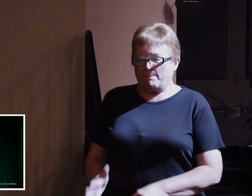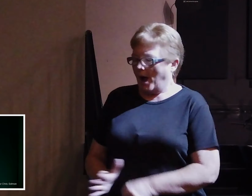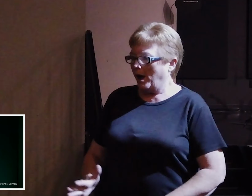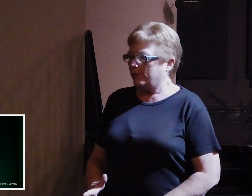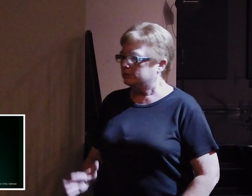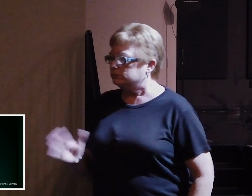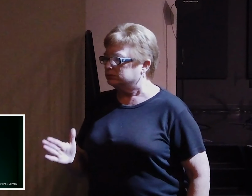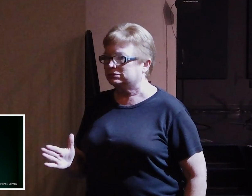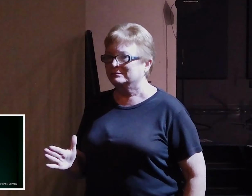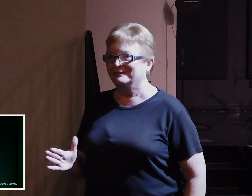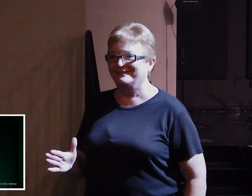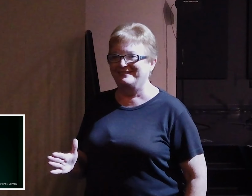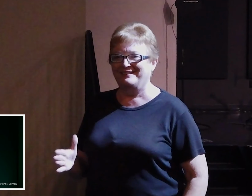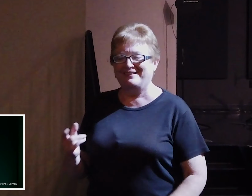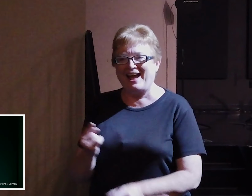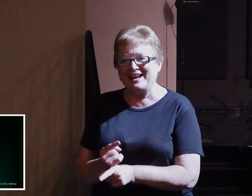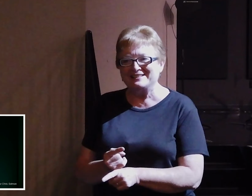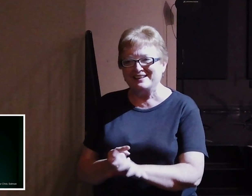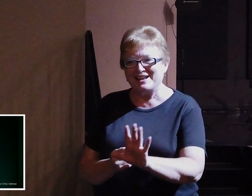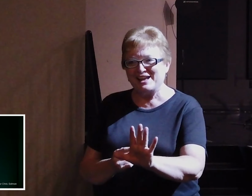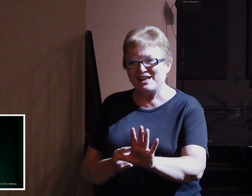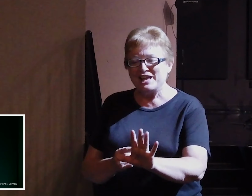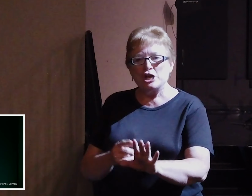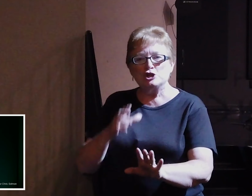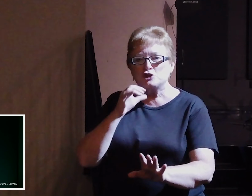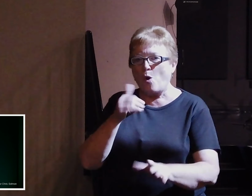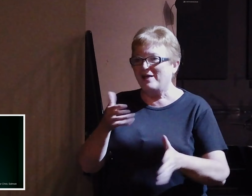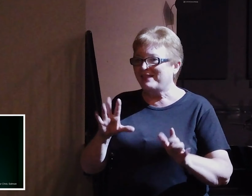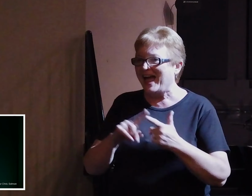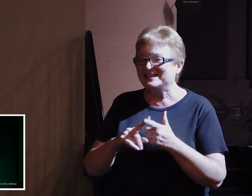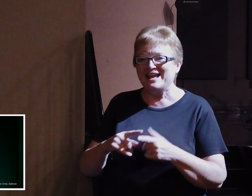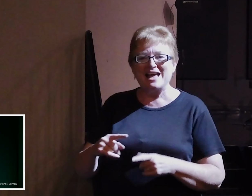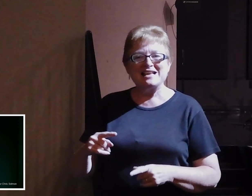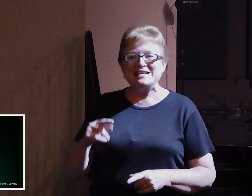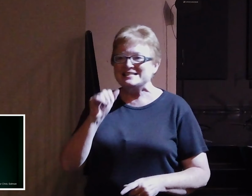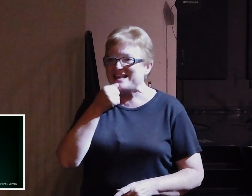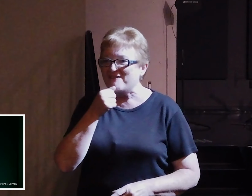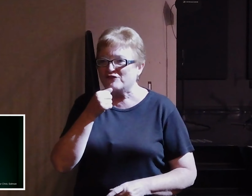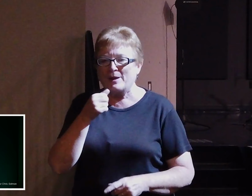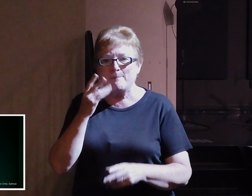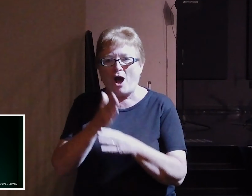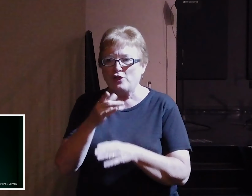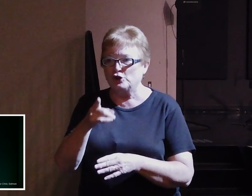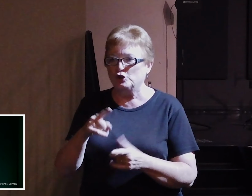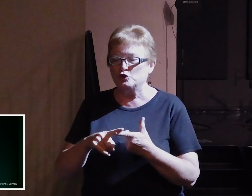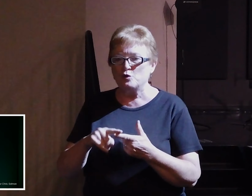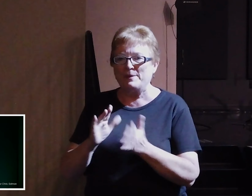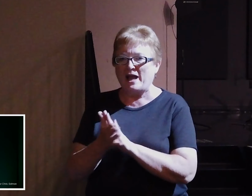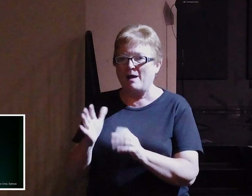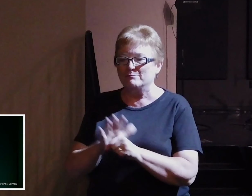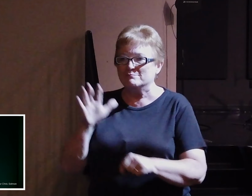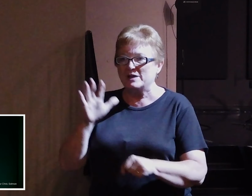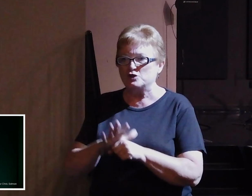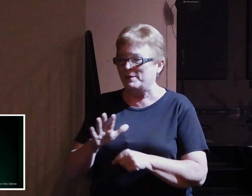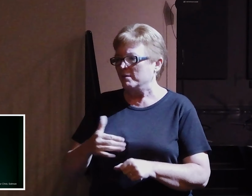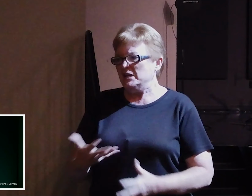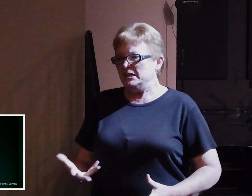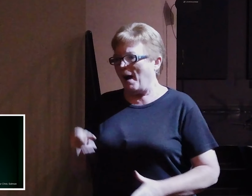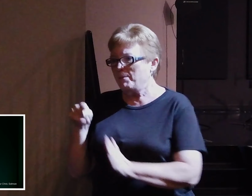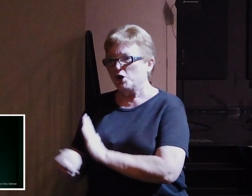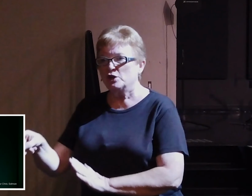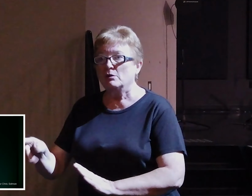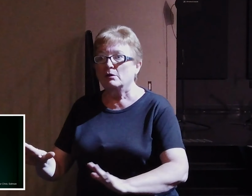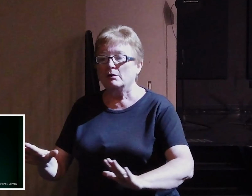And that's what he's getting at. Don't let this suffering get under your skin to the point where you become a murderer, a thief,